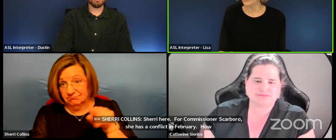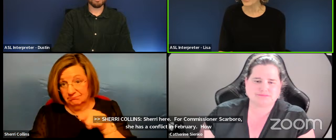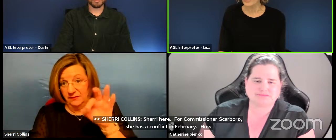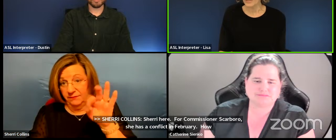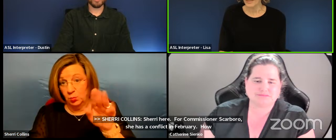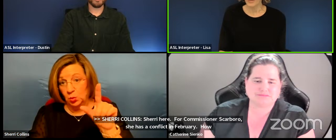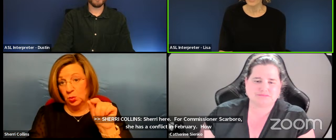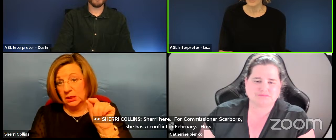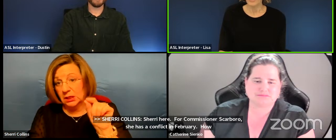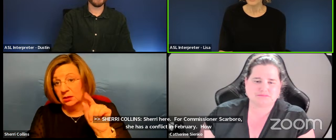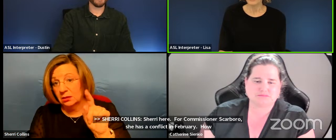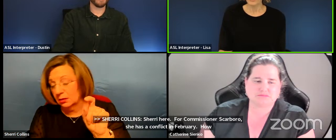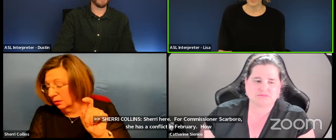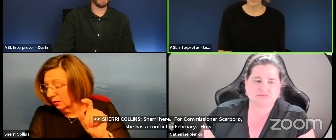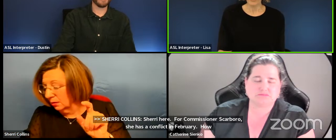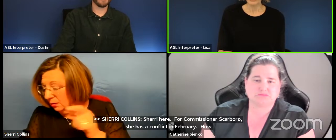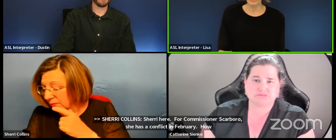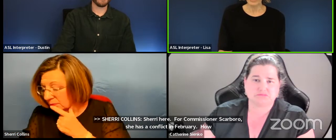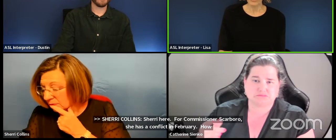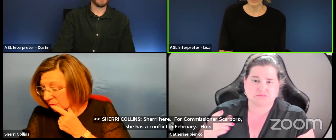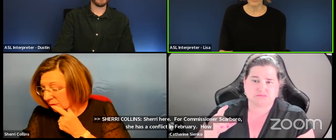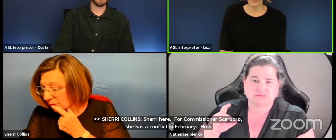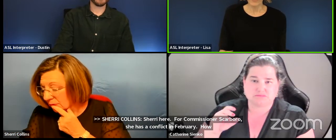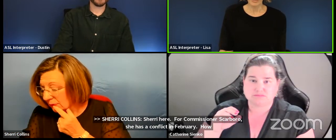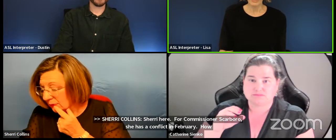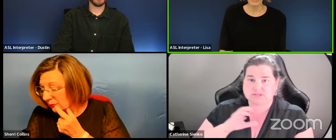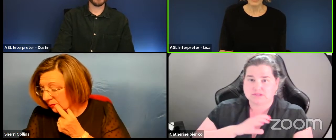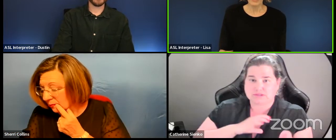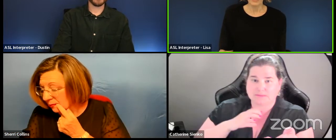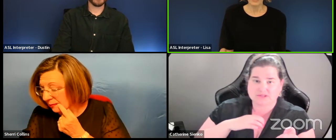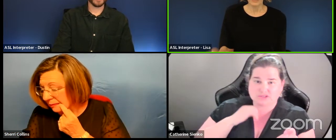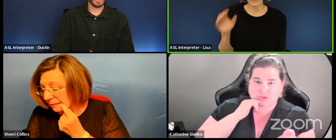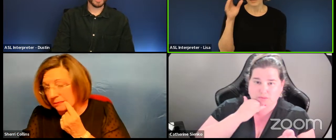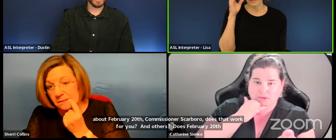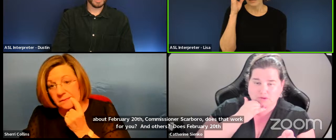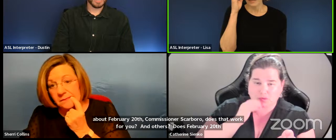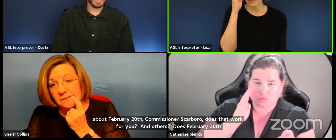And others? Does February 20th work for everybody?